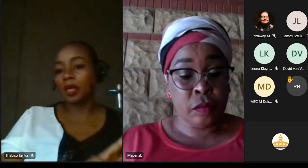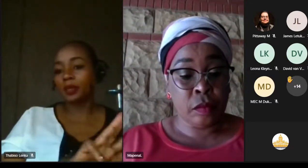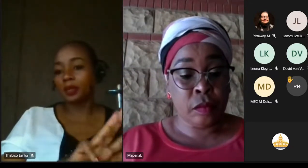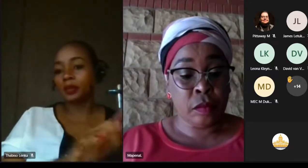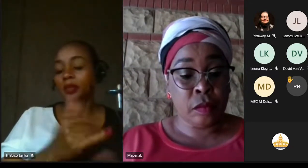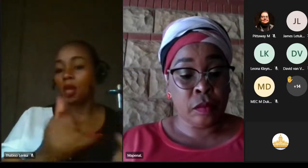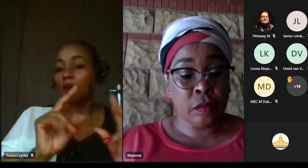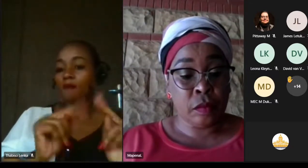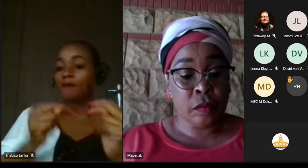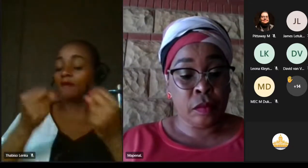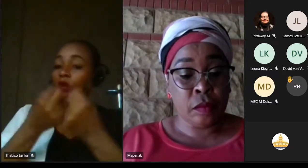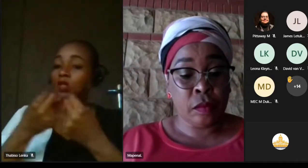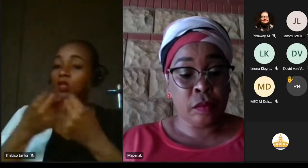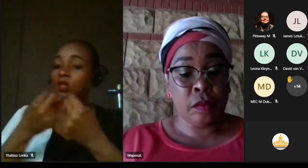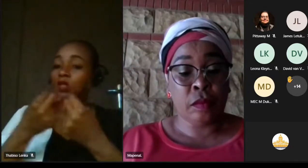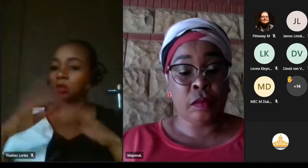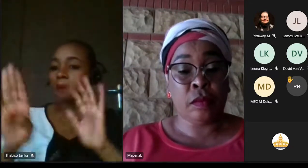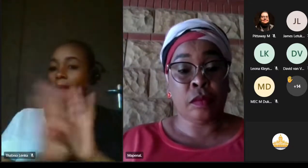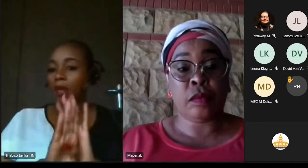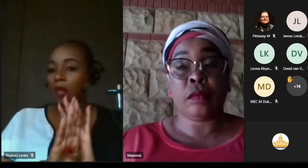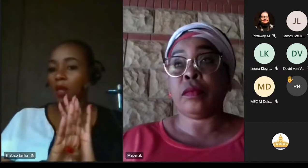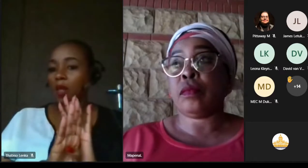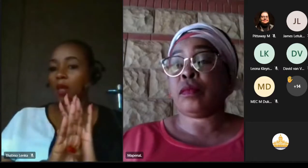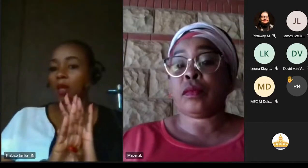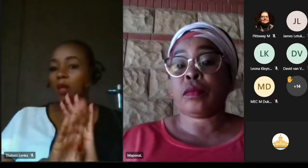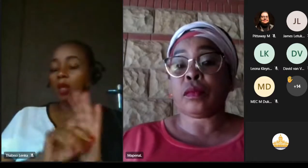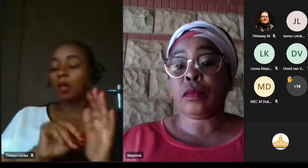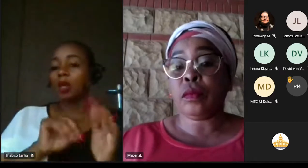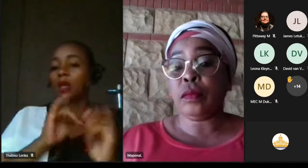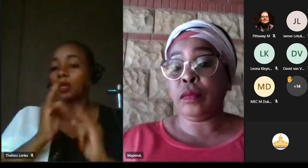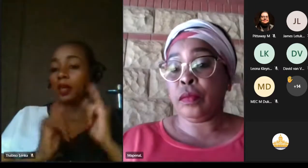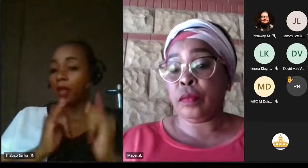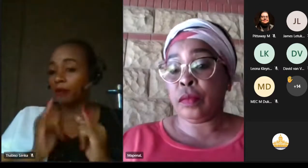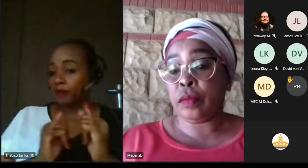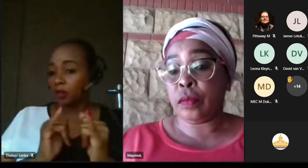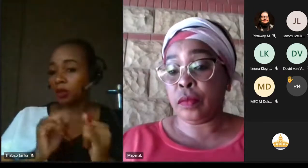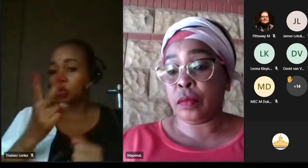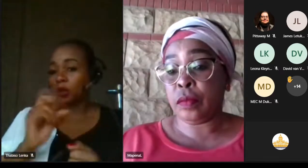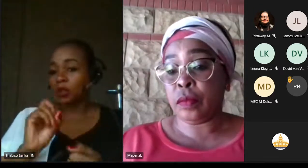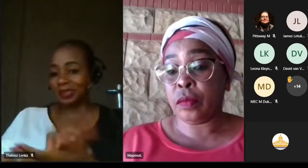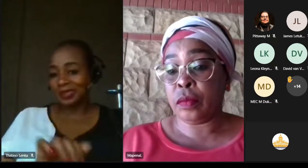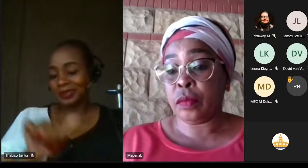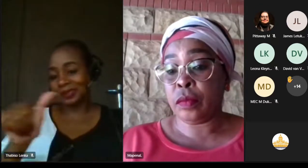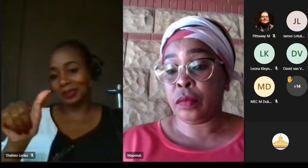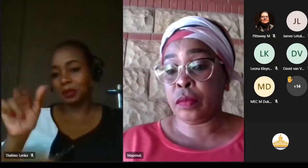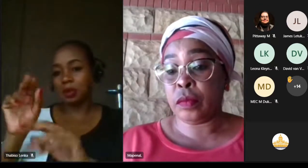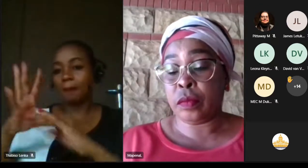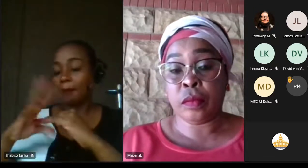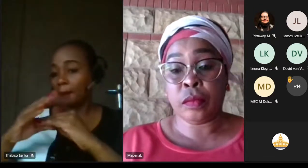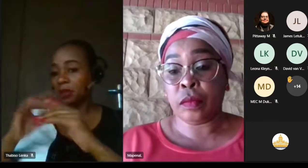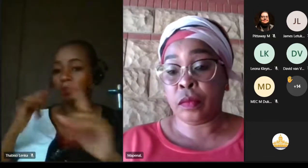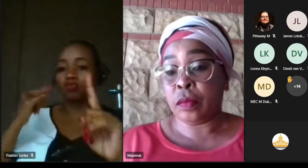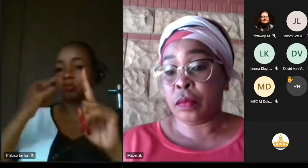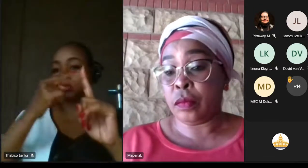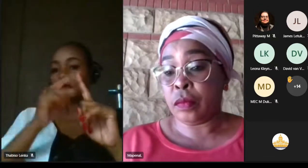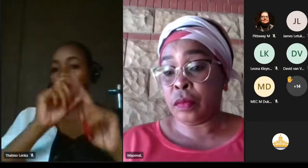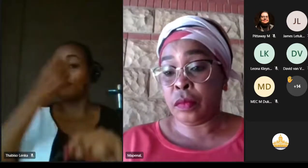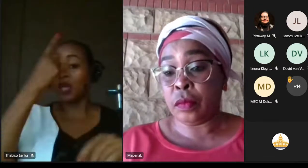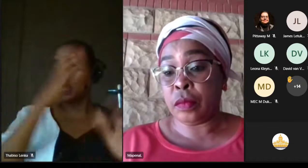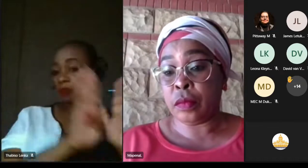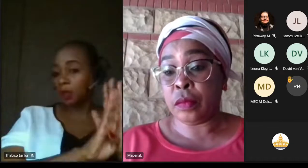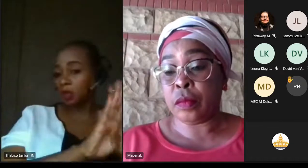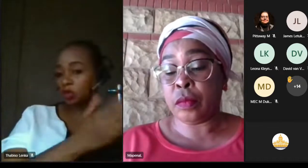2019 and National Forest Amendment Bill B11D 2016. Honorable Members, the purpose of the first bill